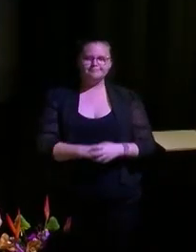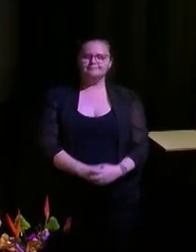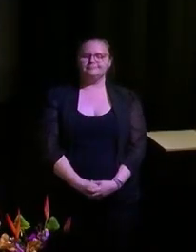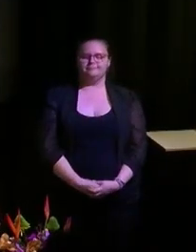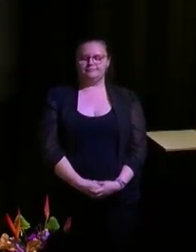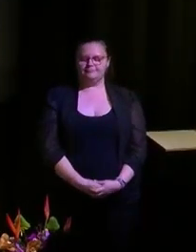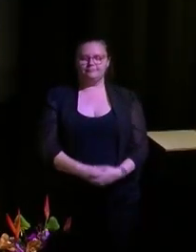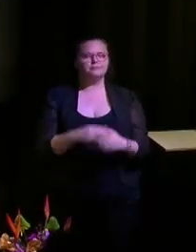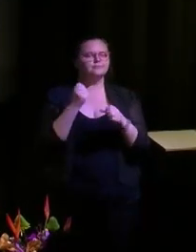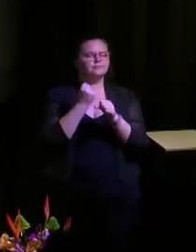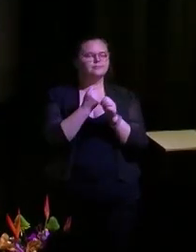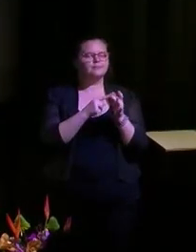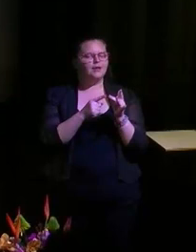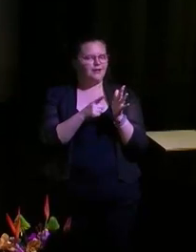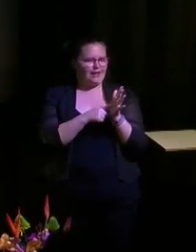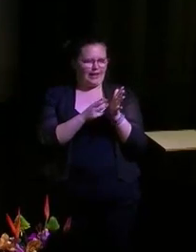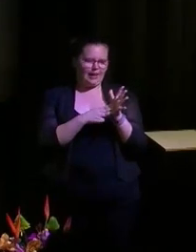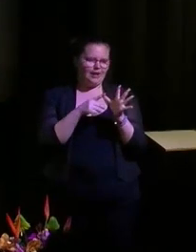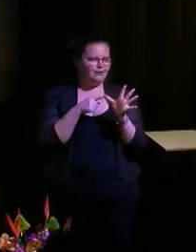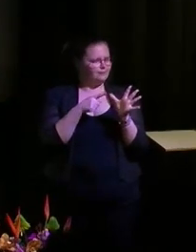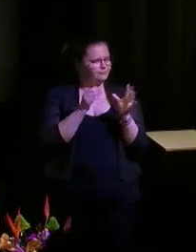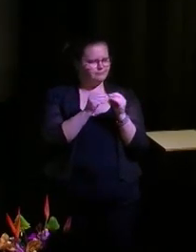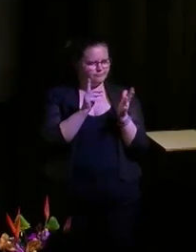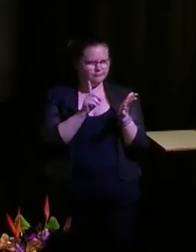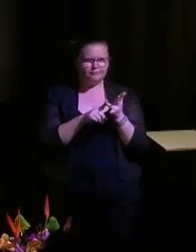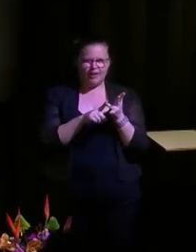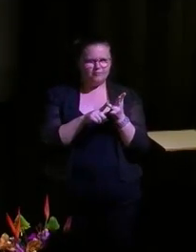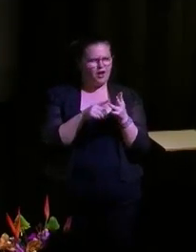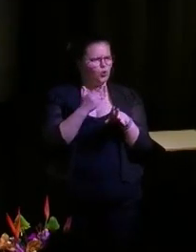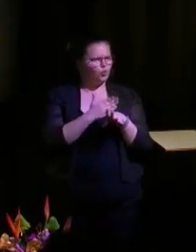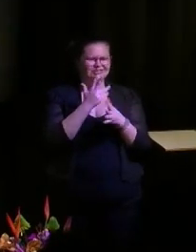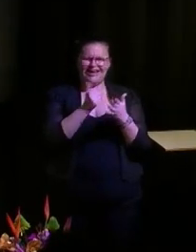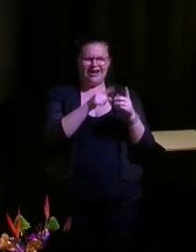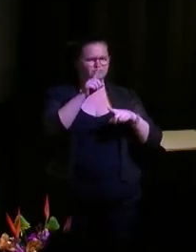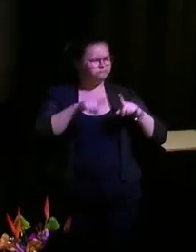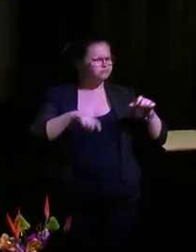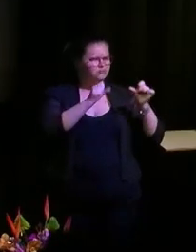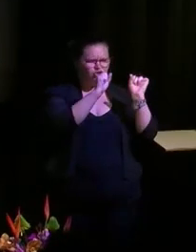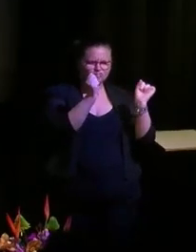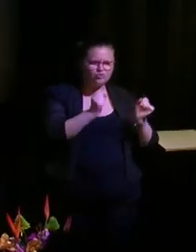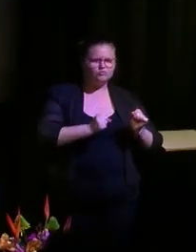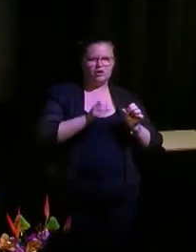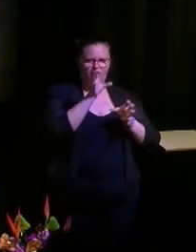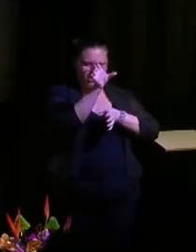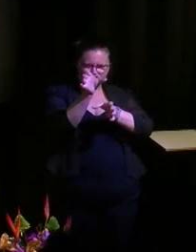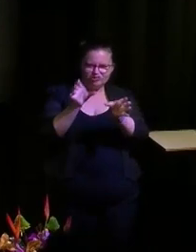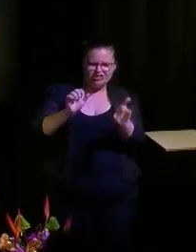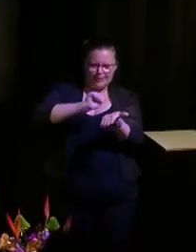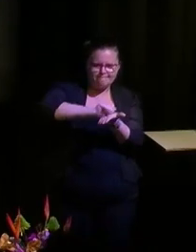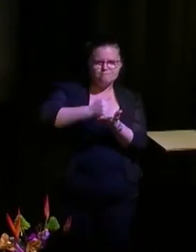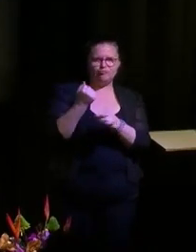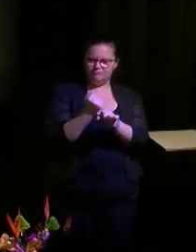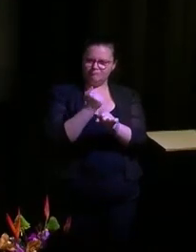So Gail Mabo is a multidisciplinary artist who works across sculpture, installation, printmaking and painting. Most